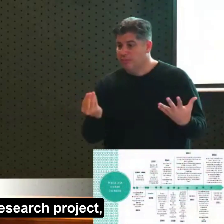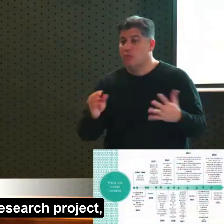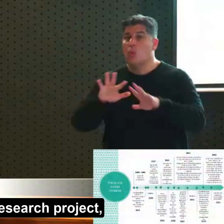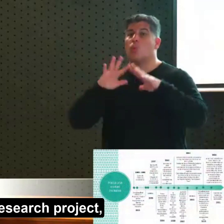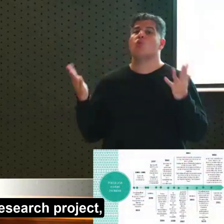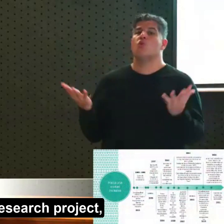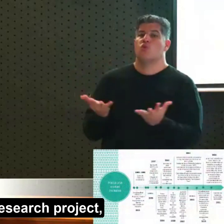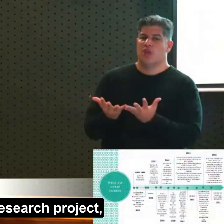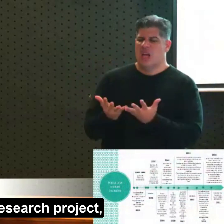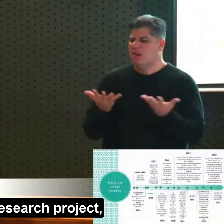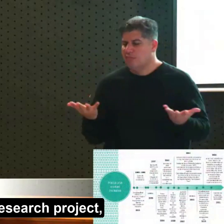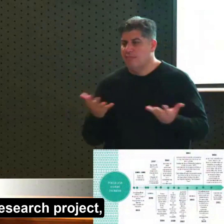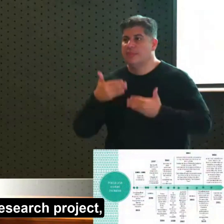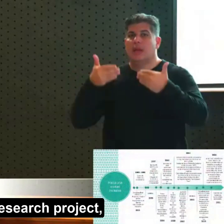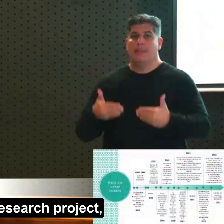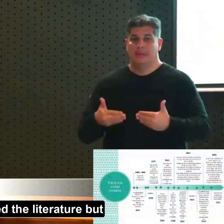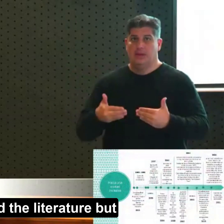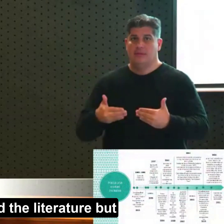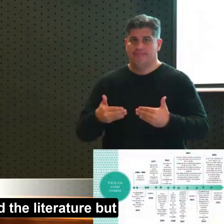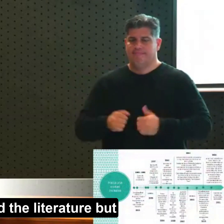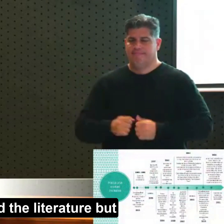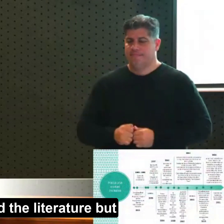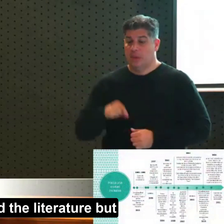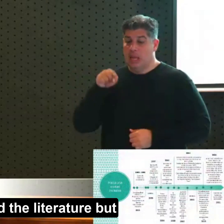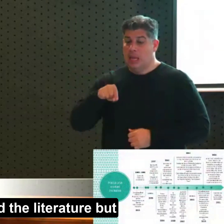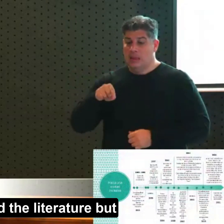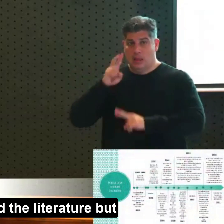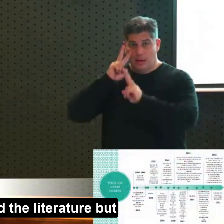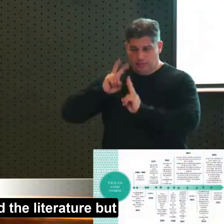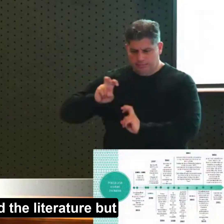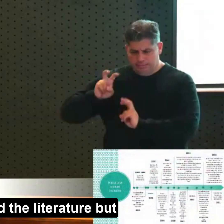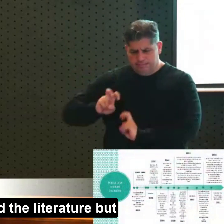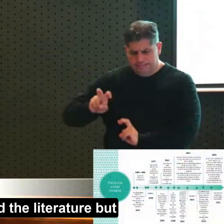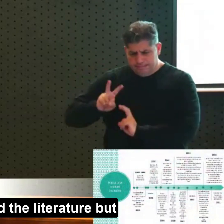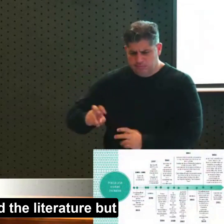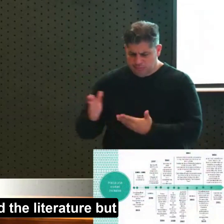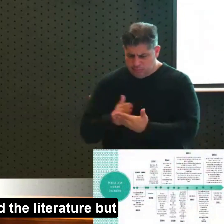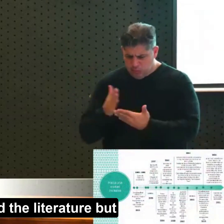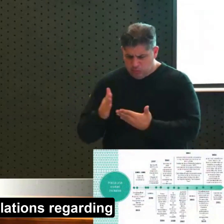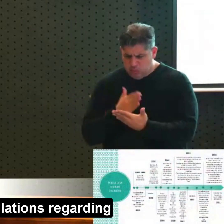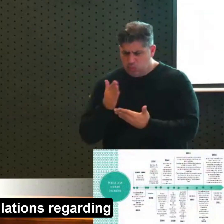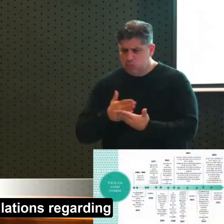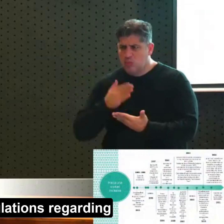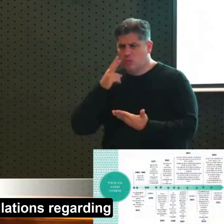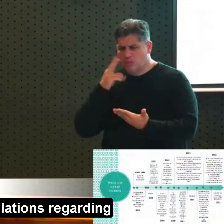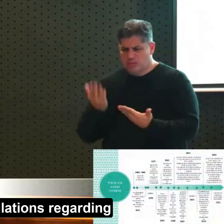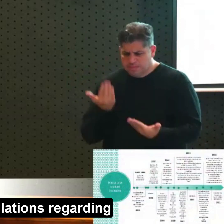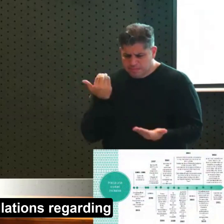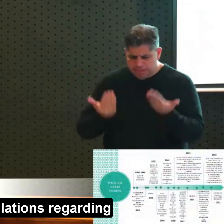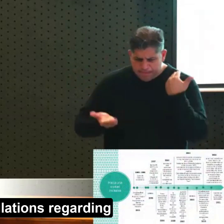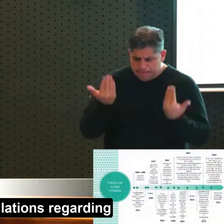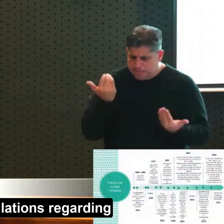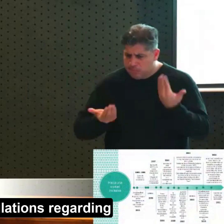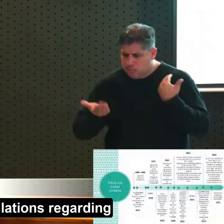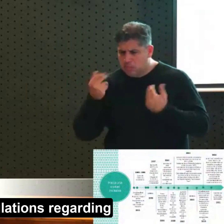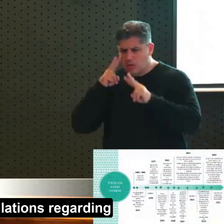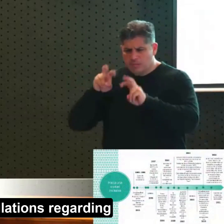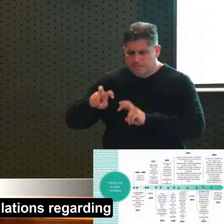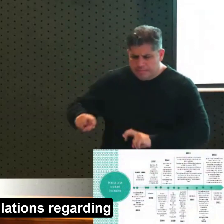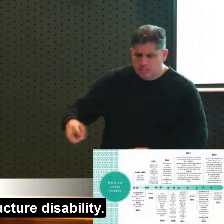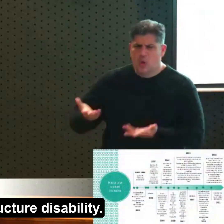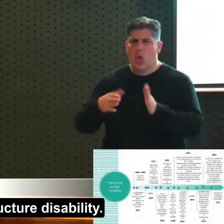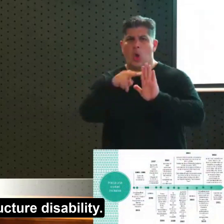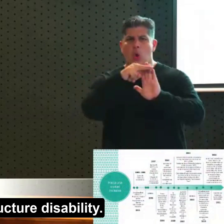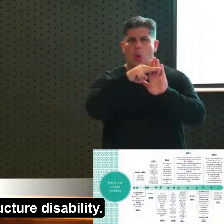In this research project, we tracked the literature, but also